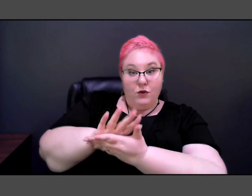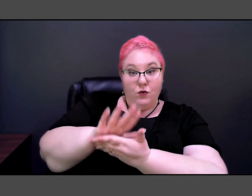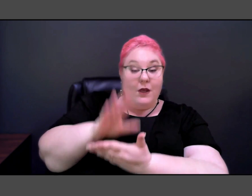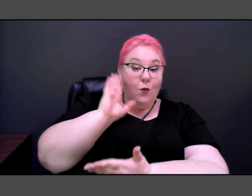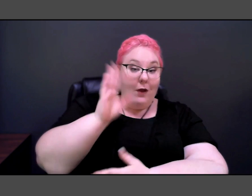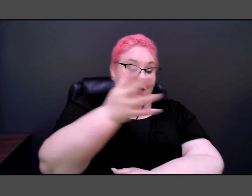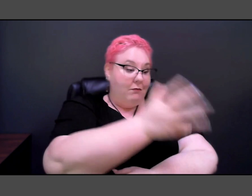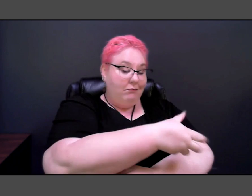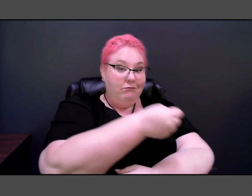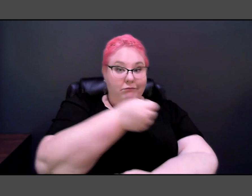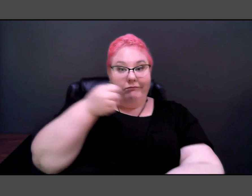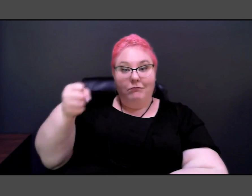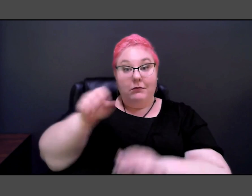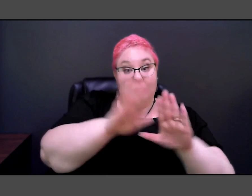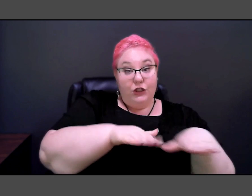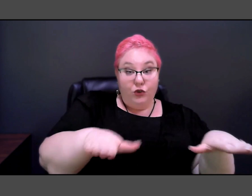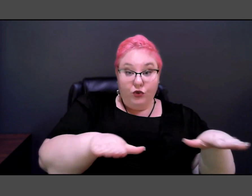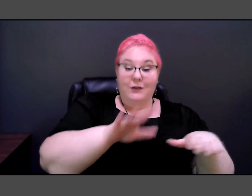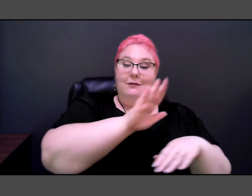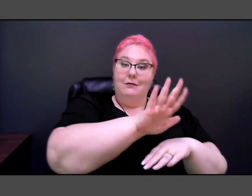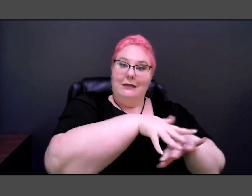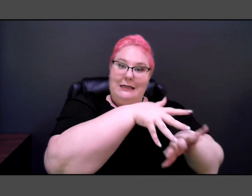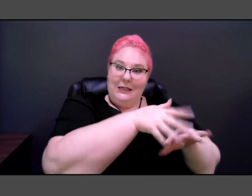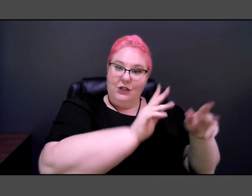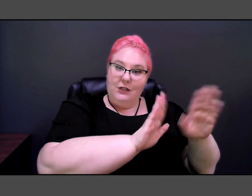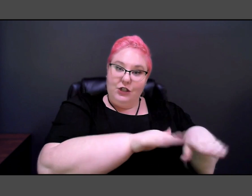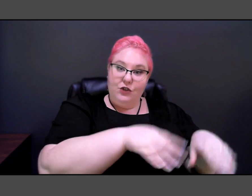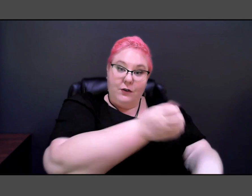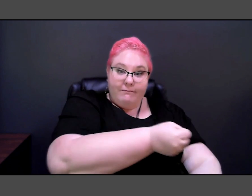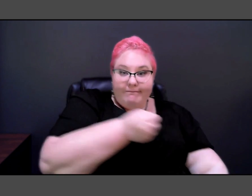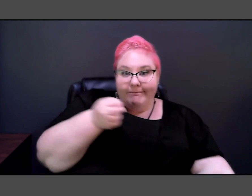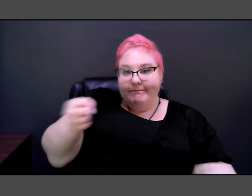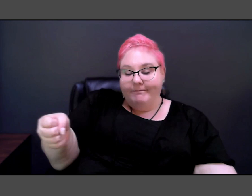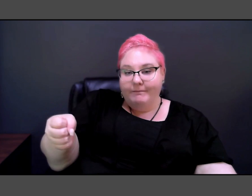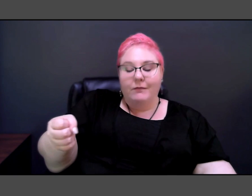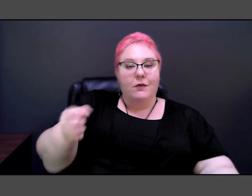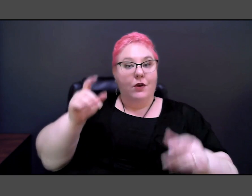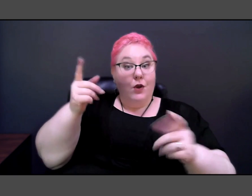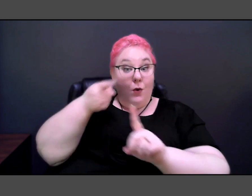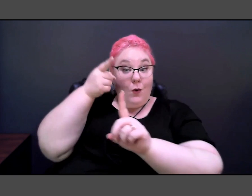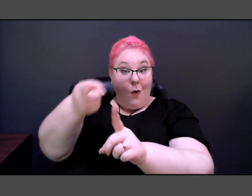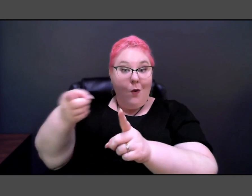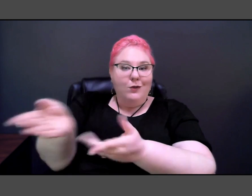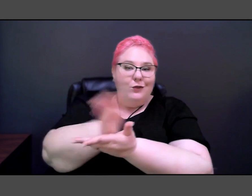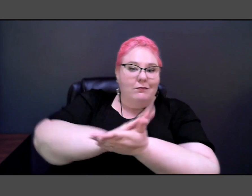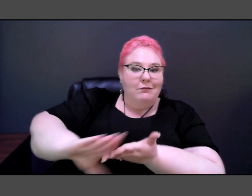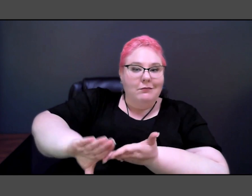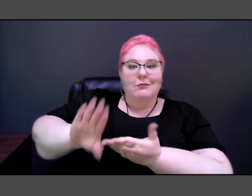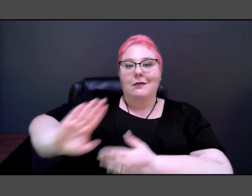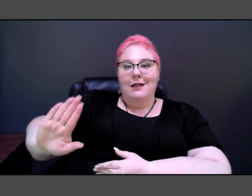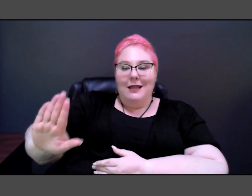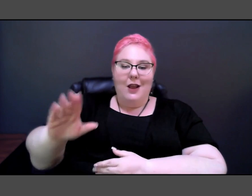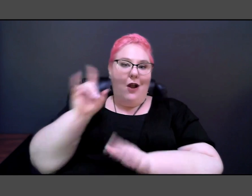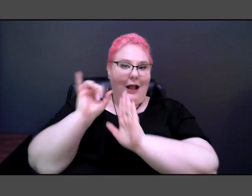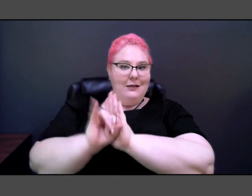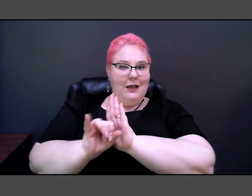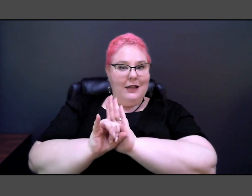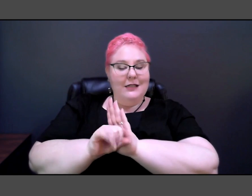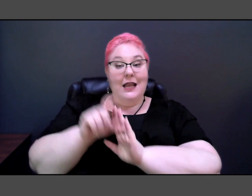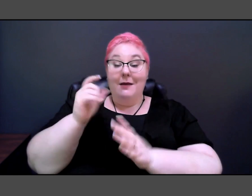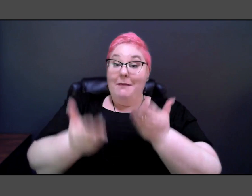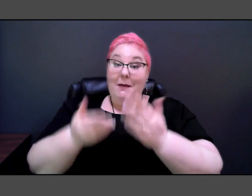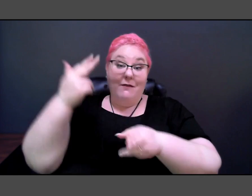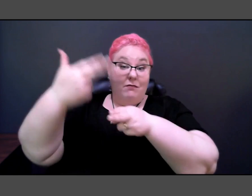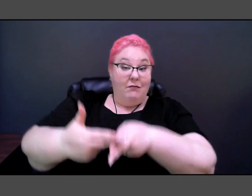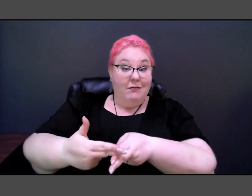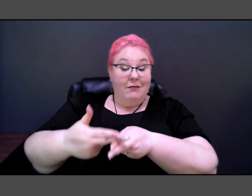and communities and attempted to erase their Native identities. These children were forced to take on English names, sometimes called by